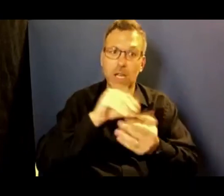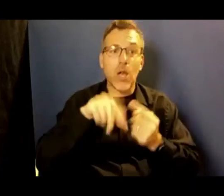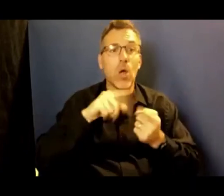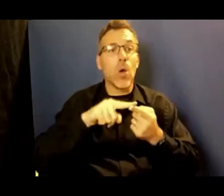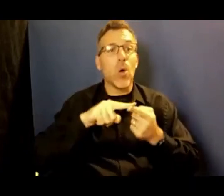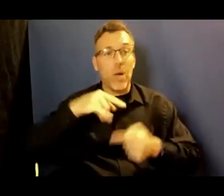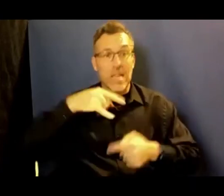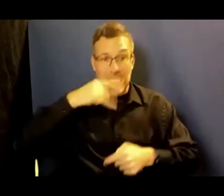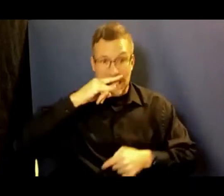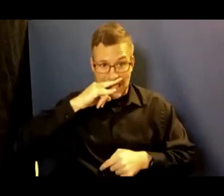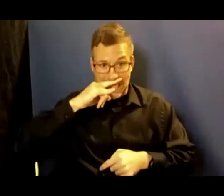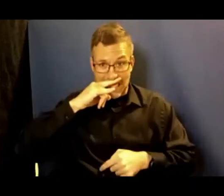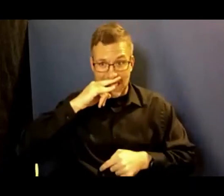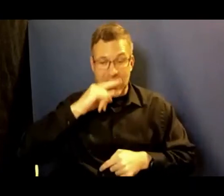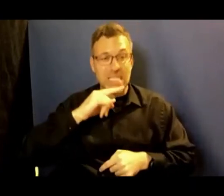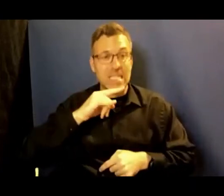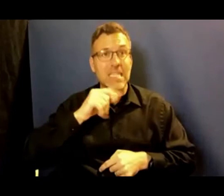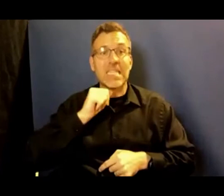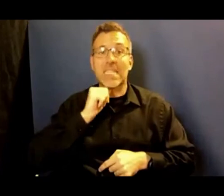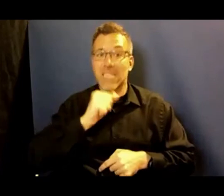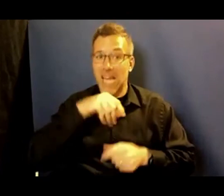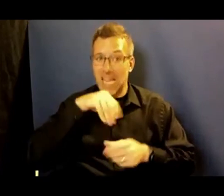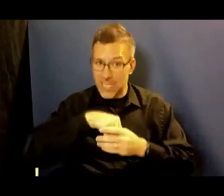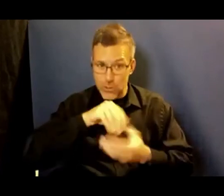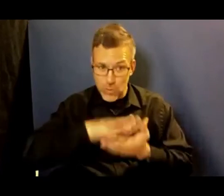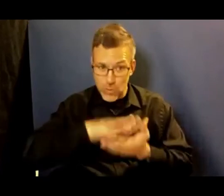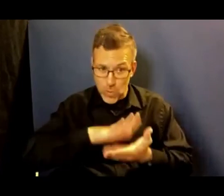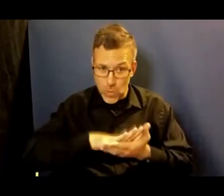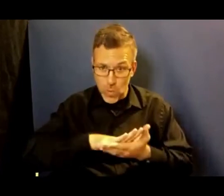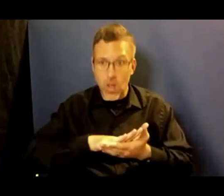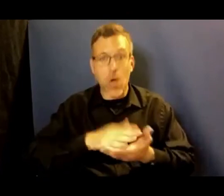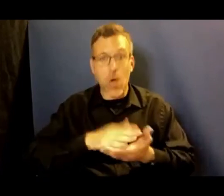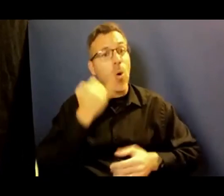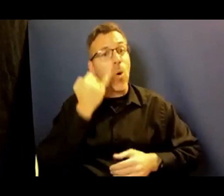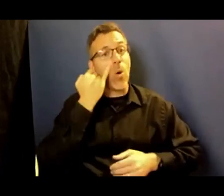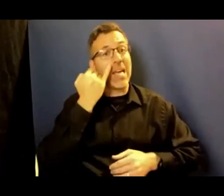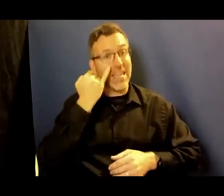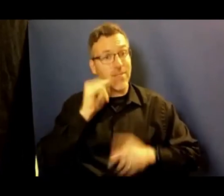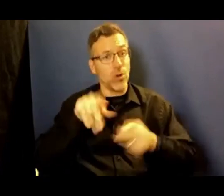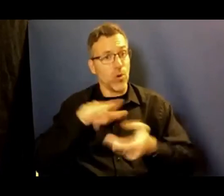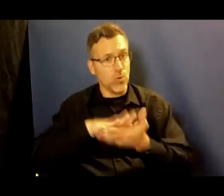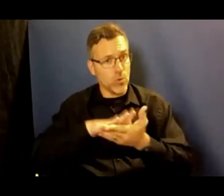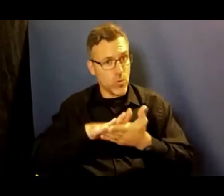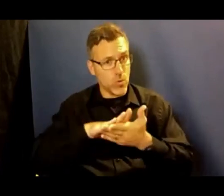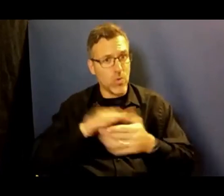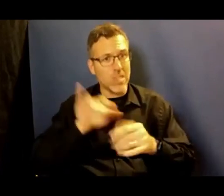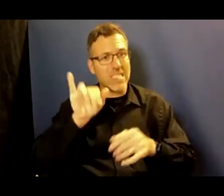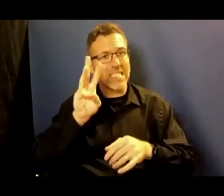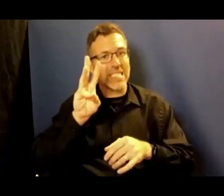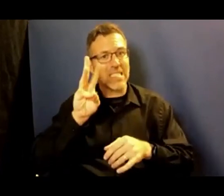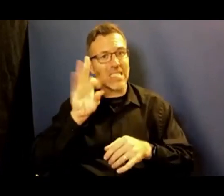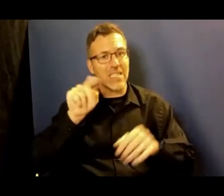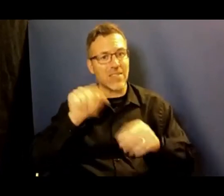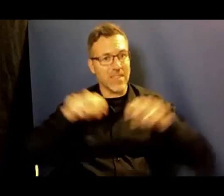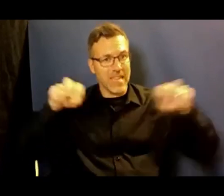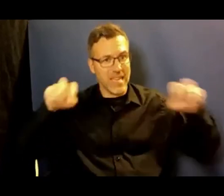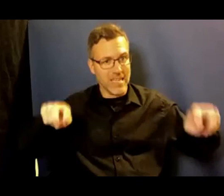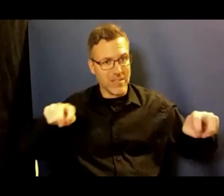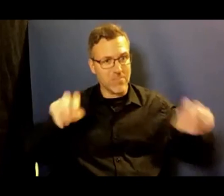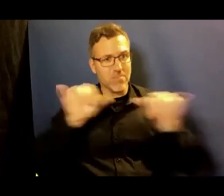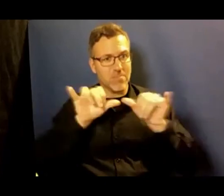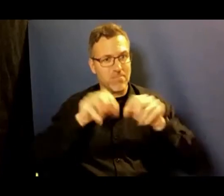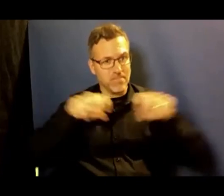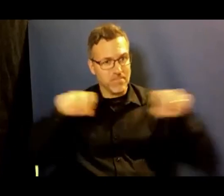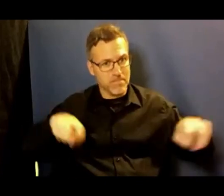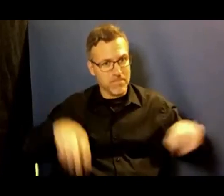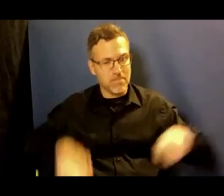lucky enough to be in school were wearing masks and sitting 6 feet apart. Most sports were canceled. Most clubs